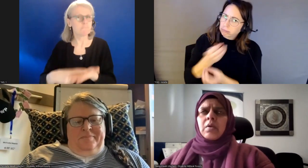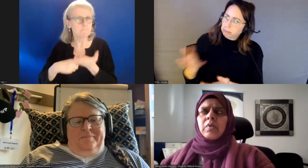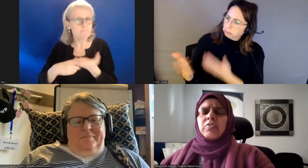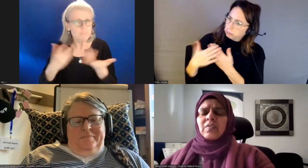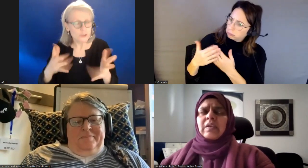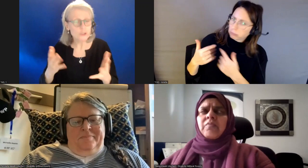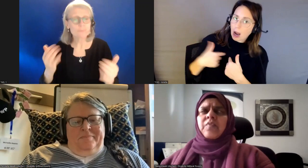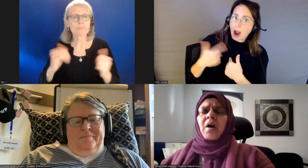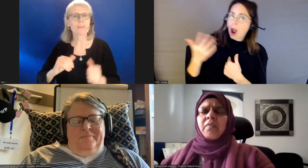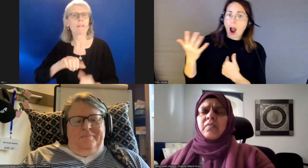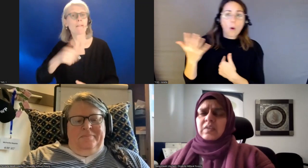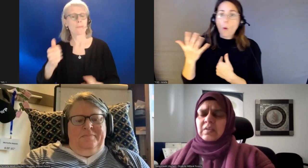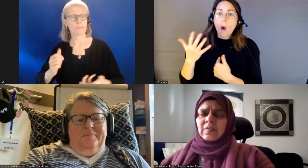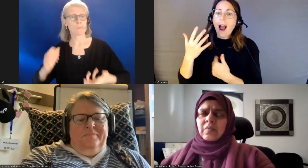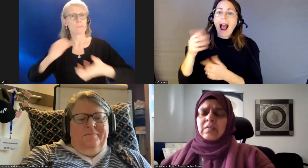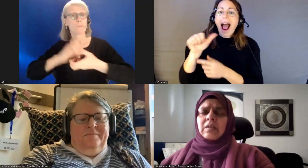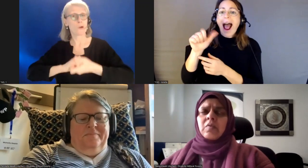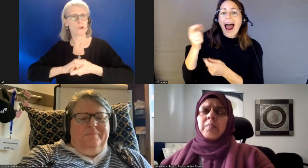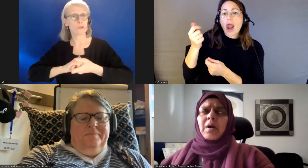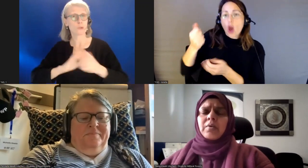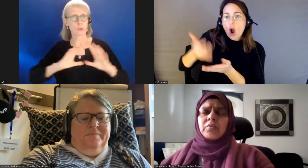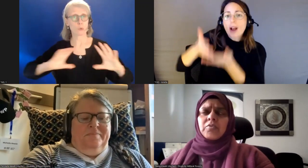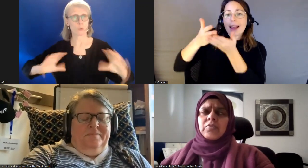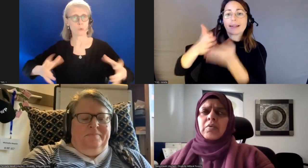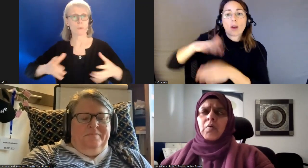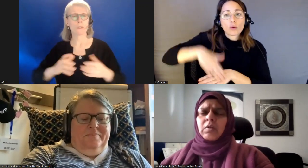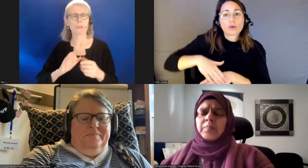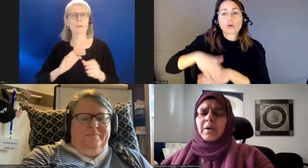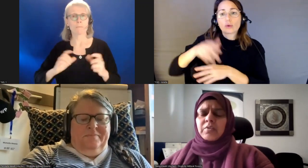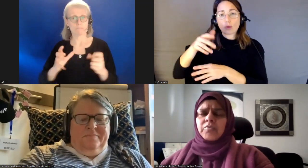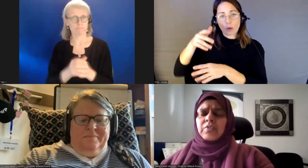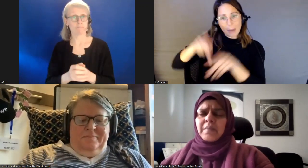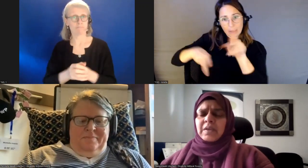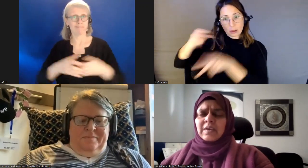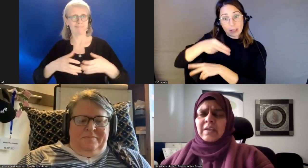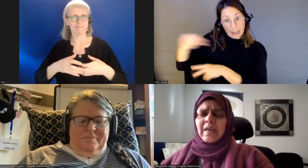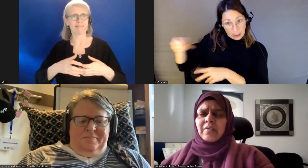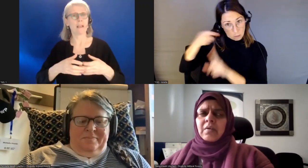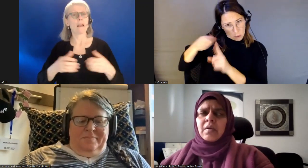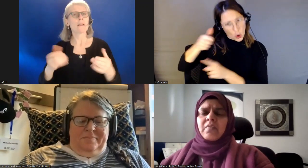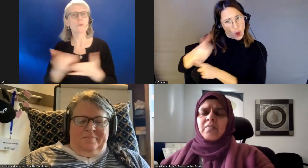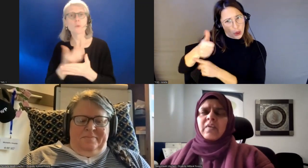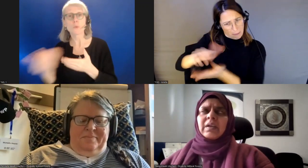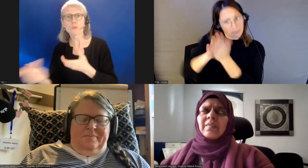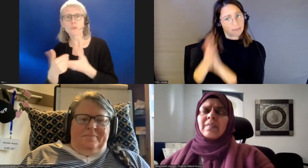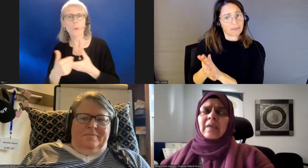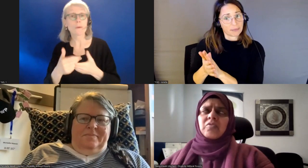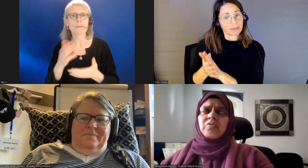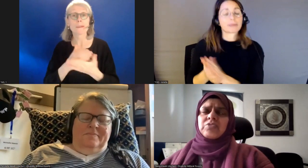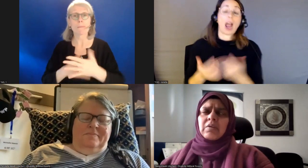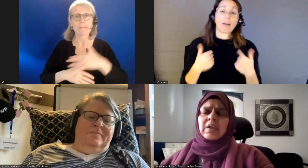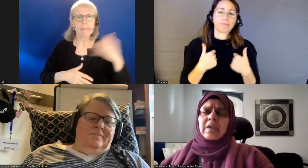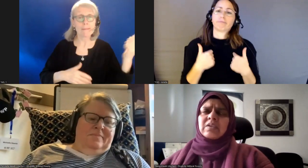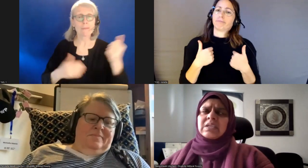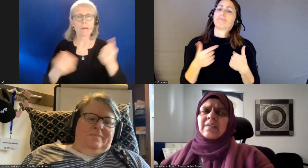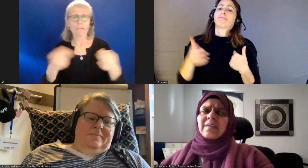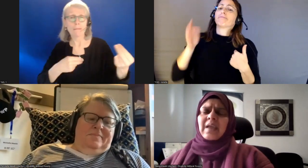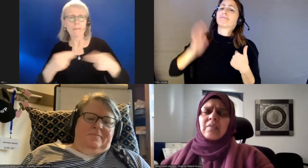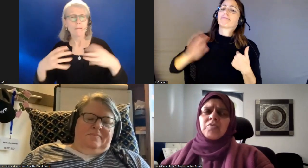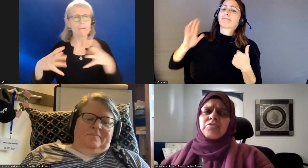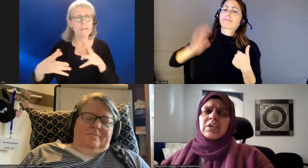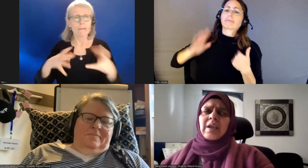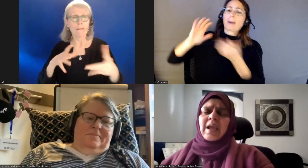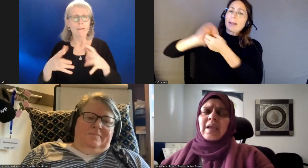table, which has evolved since, with new partners and old partners coming together from various sectors, sharing